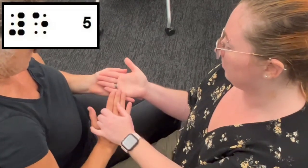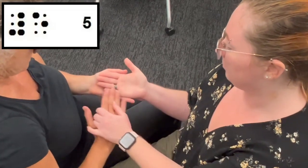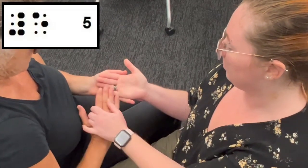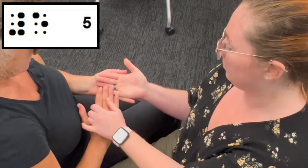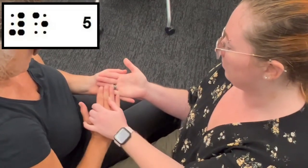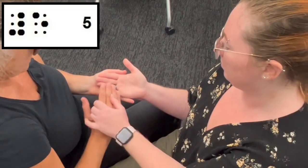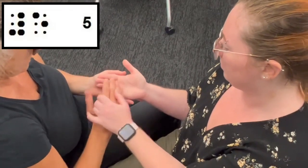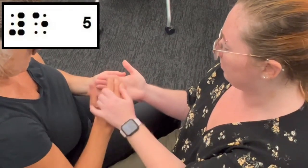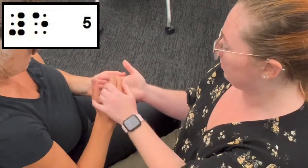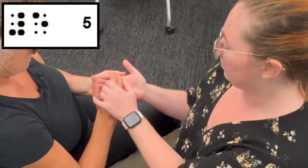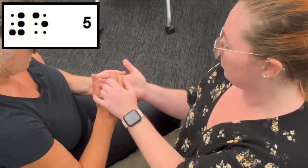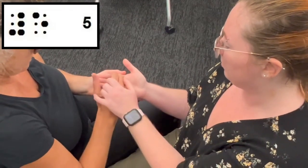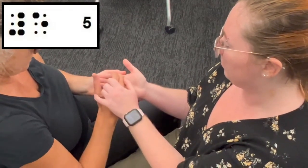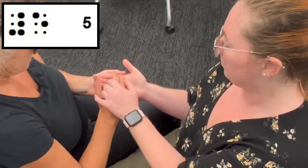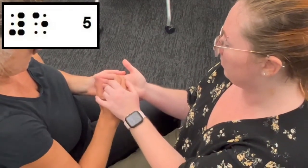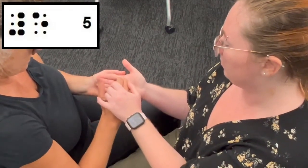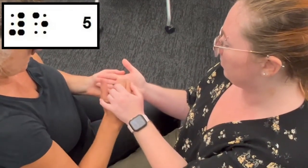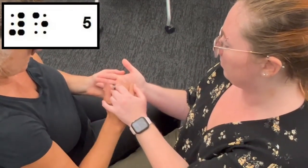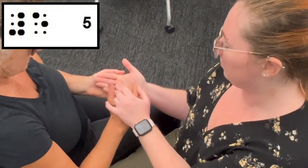5 is dots 1 and 5.